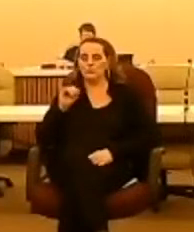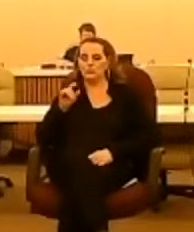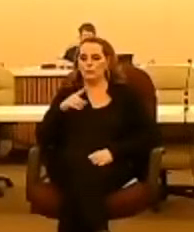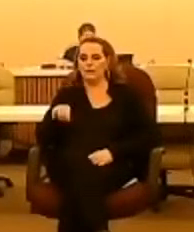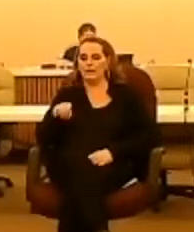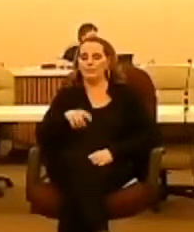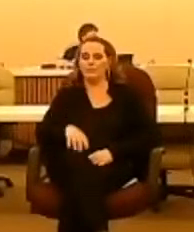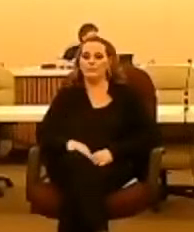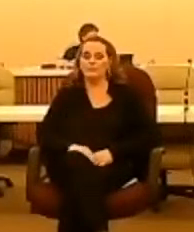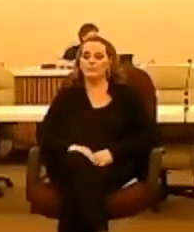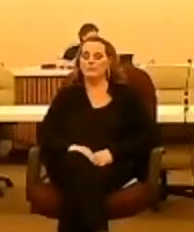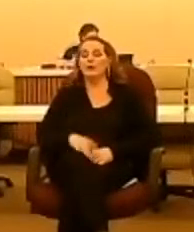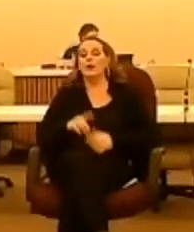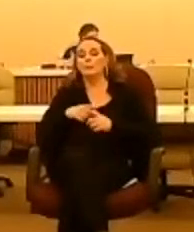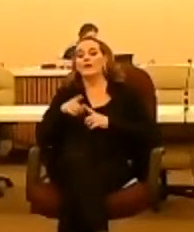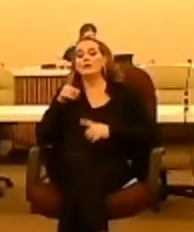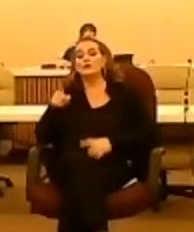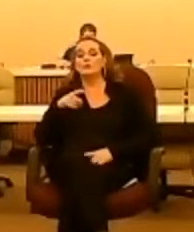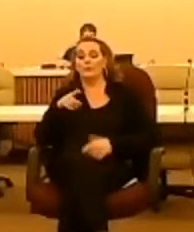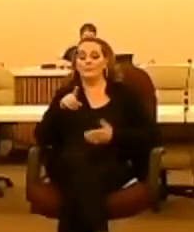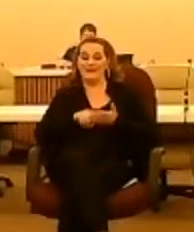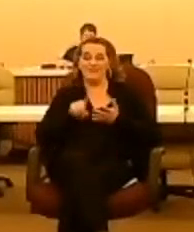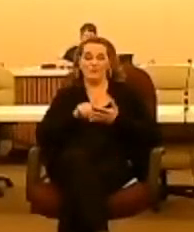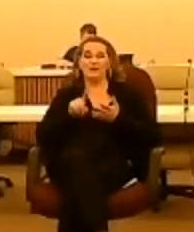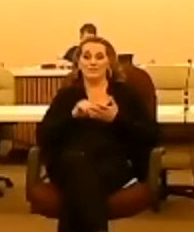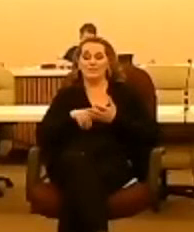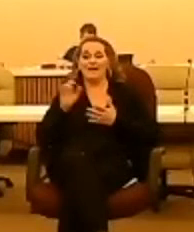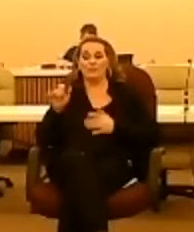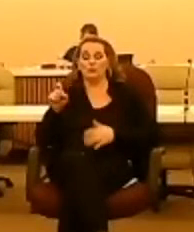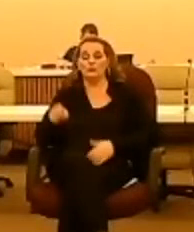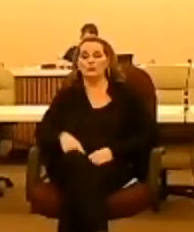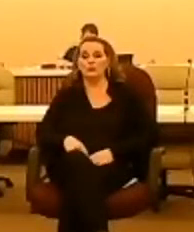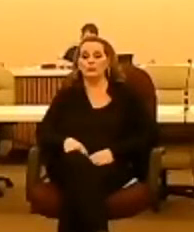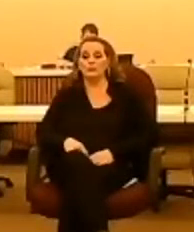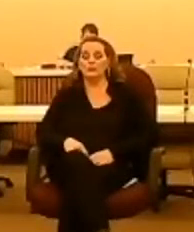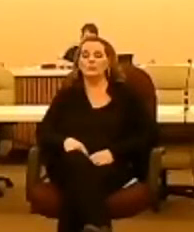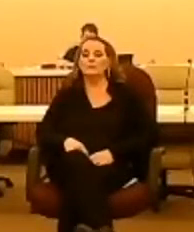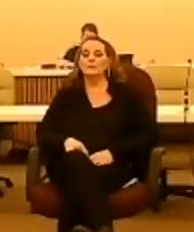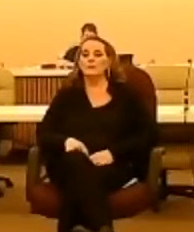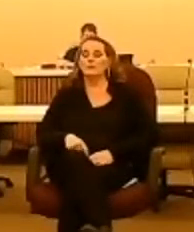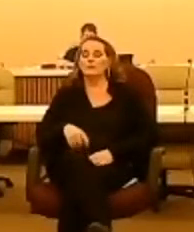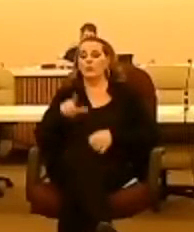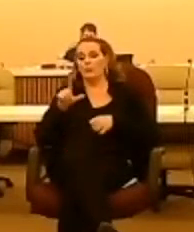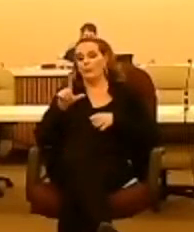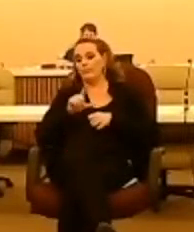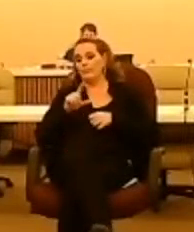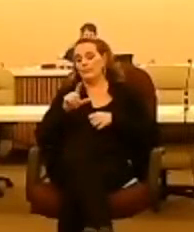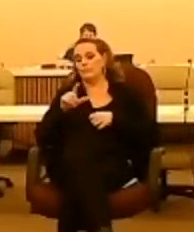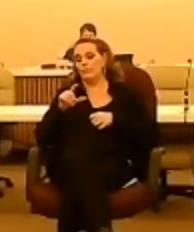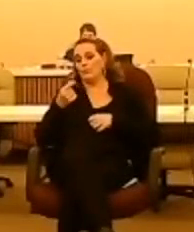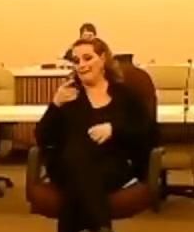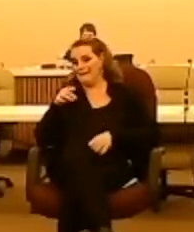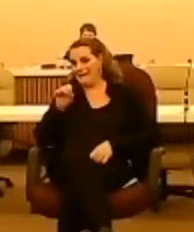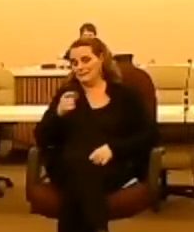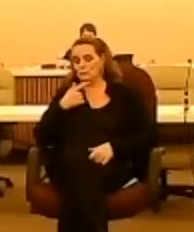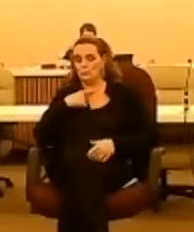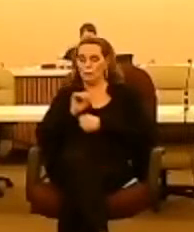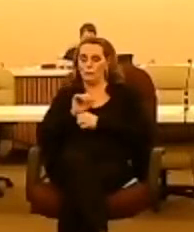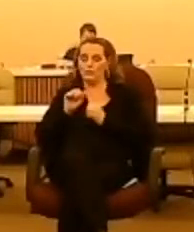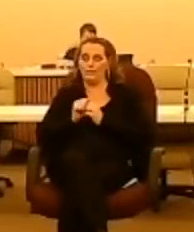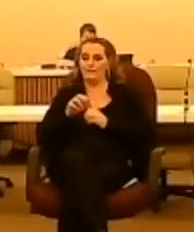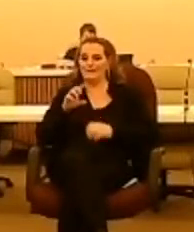For the But gas, they do have to be inspected. yes, for the gas issue, we work with the DEC, whatever DEC requirement,